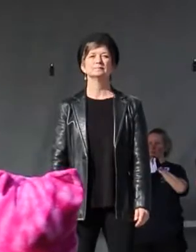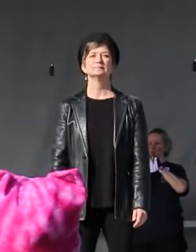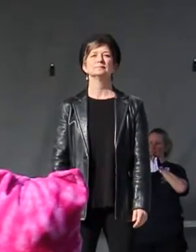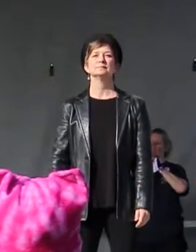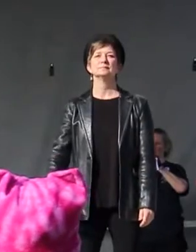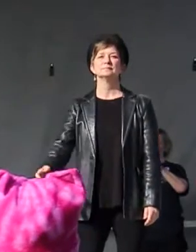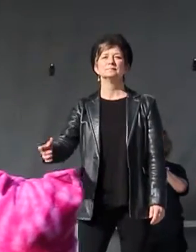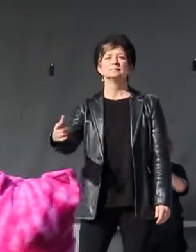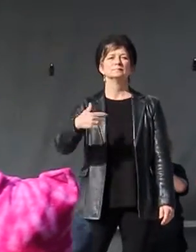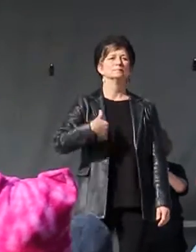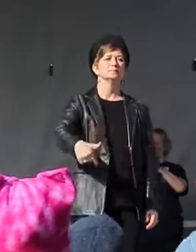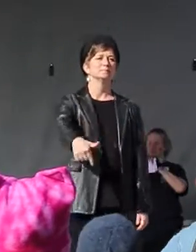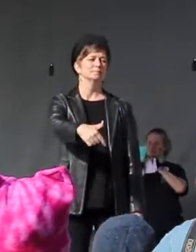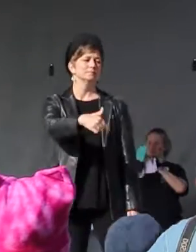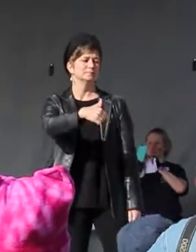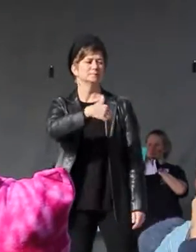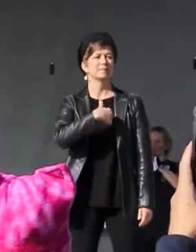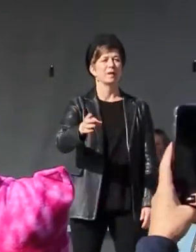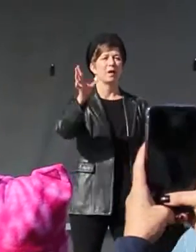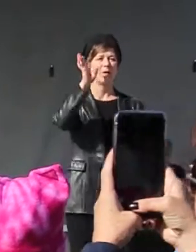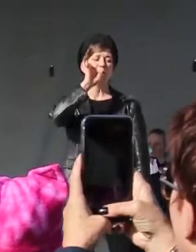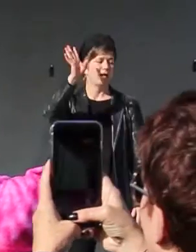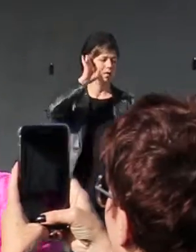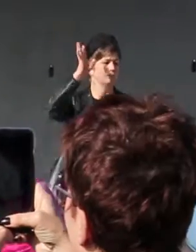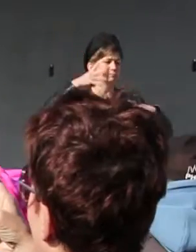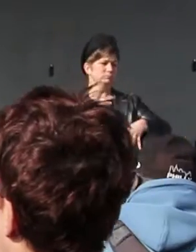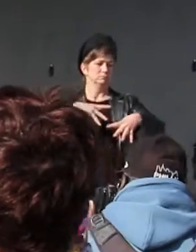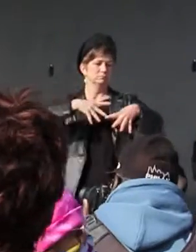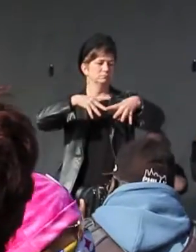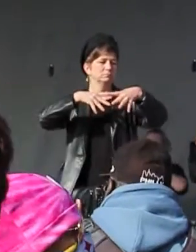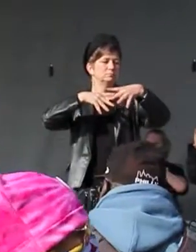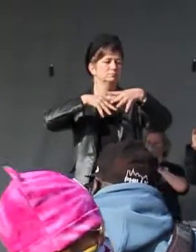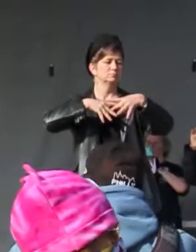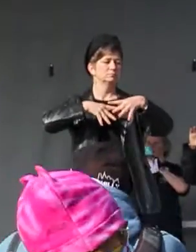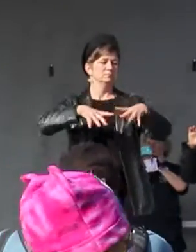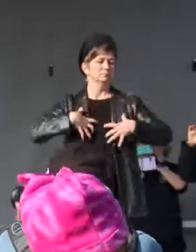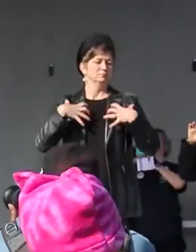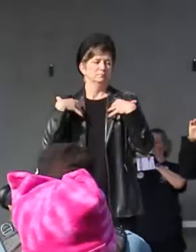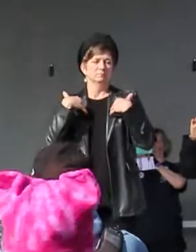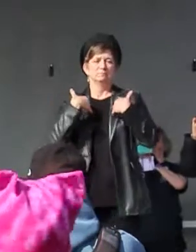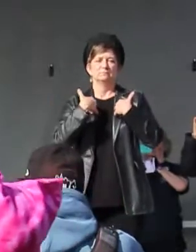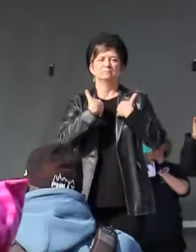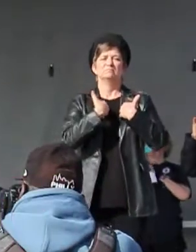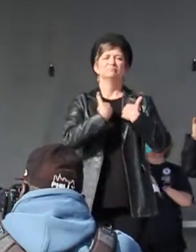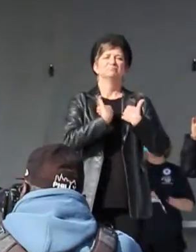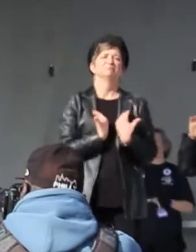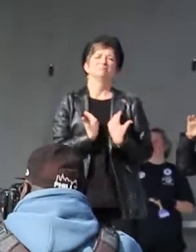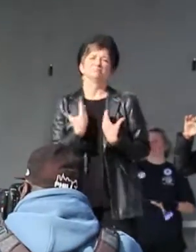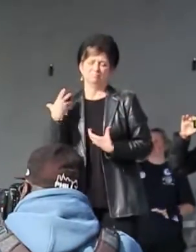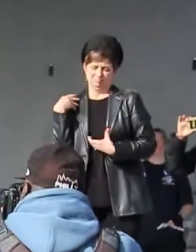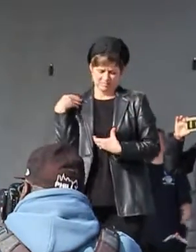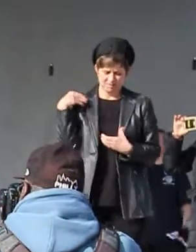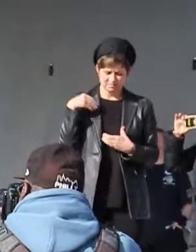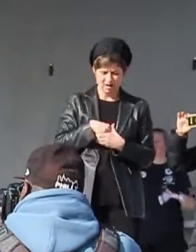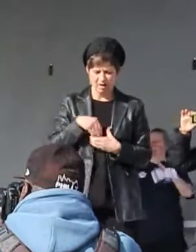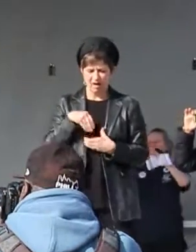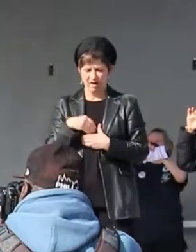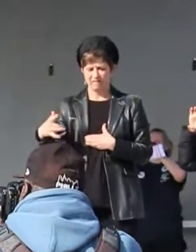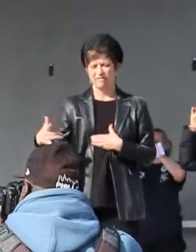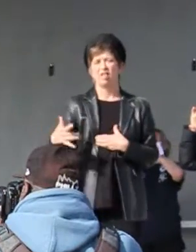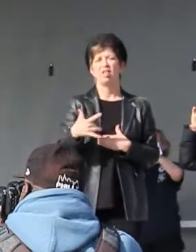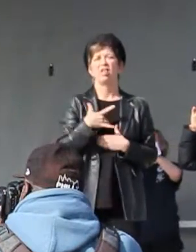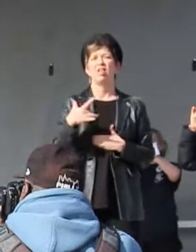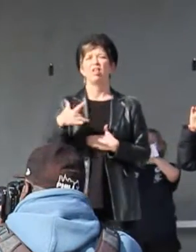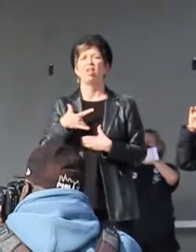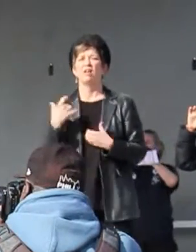Broken down, tired of living life in a merry-go-round. When